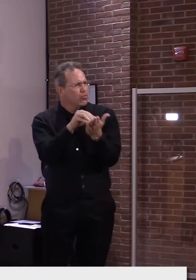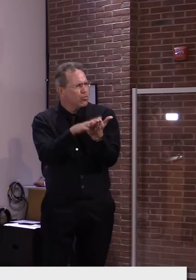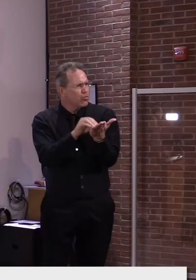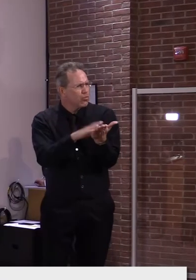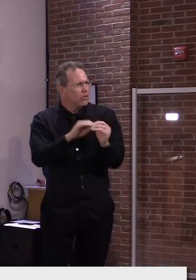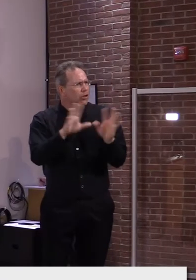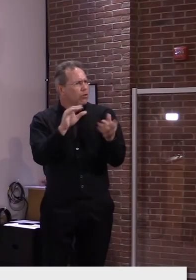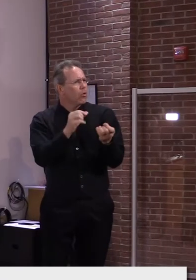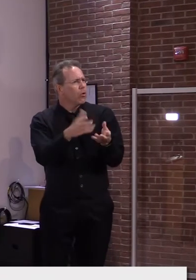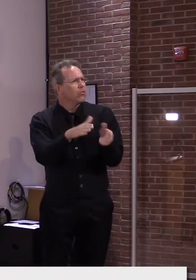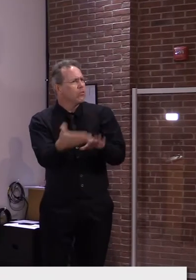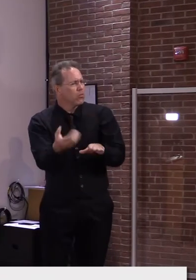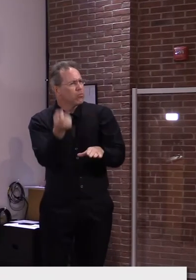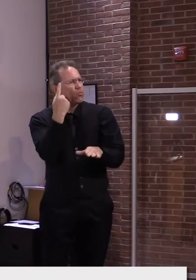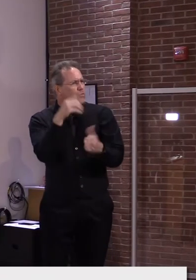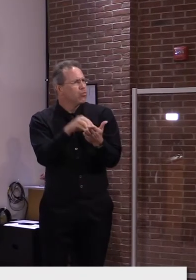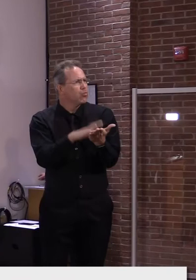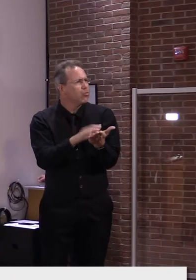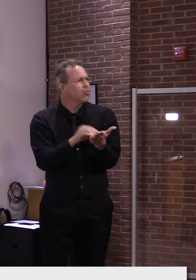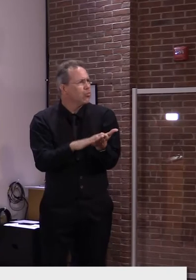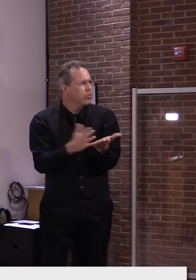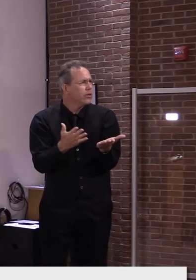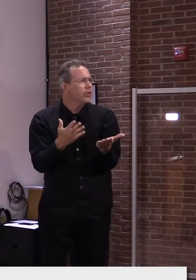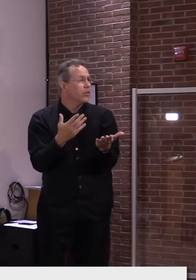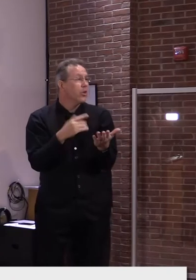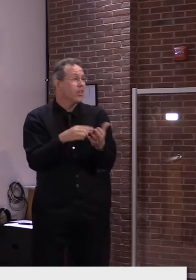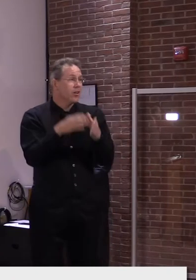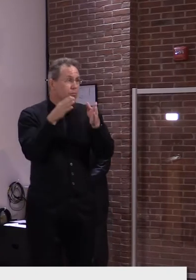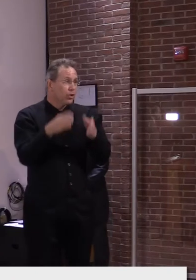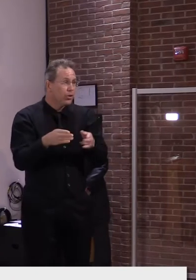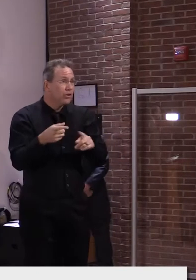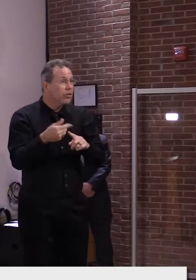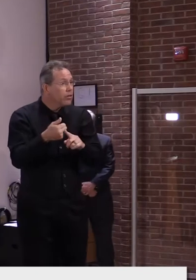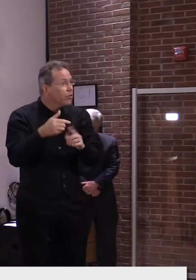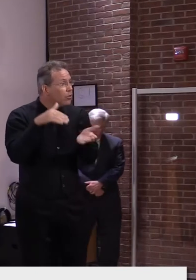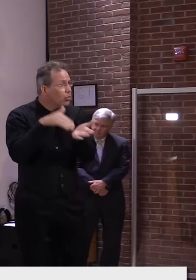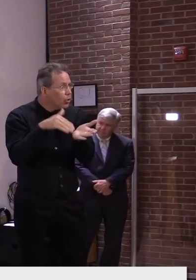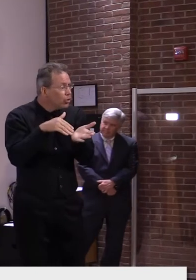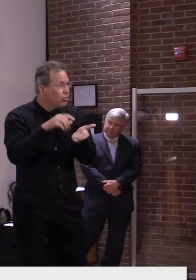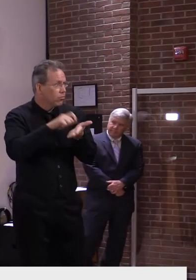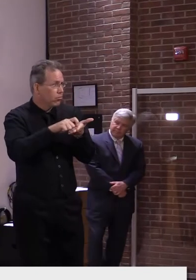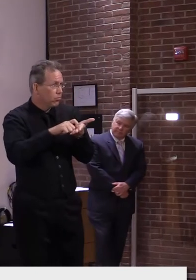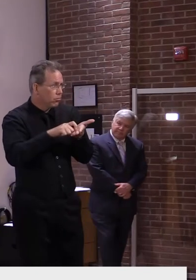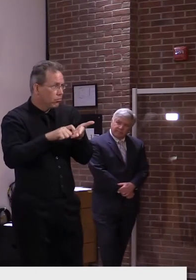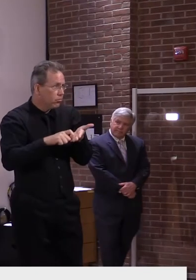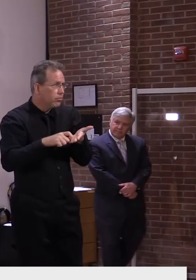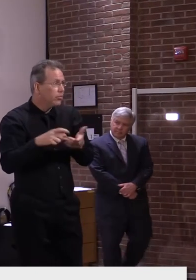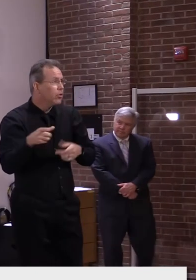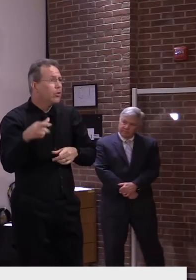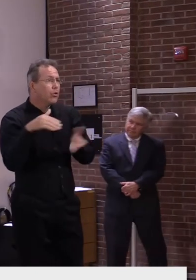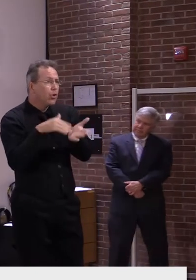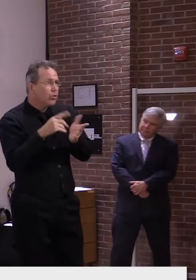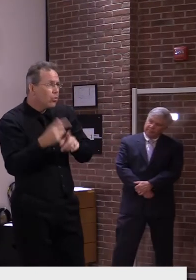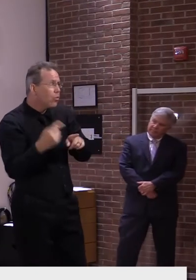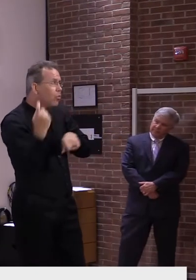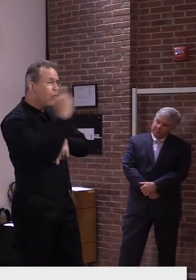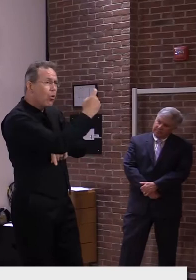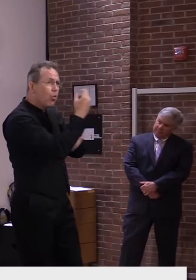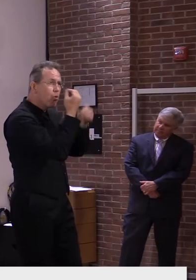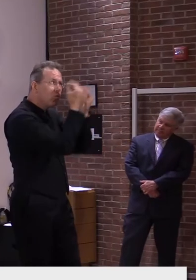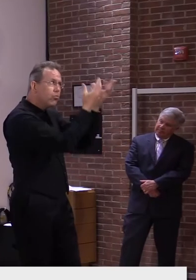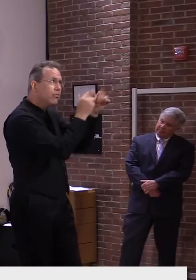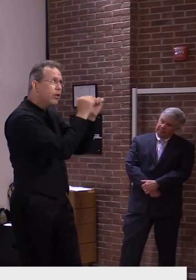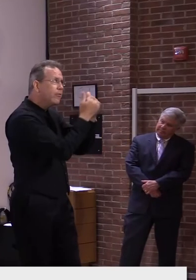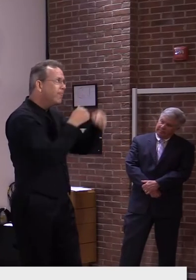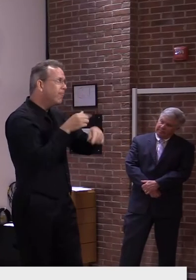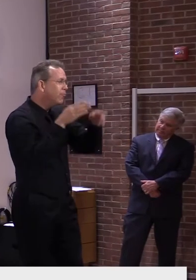qualified health provider talking to the chief medical examiner's office. Within